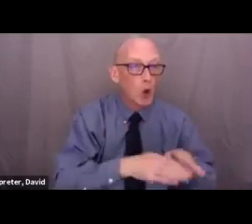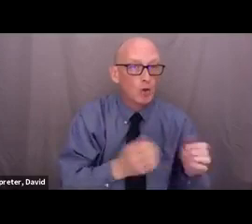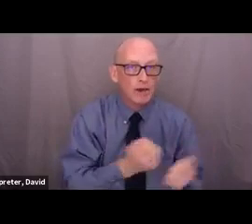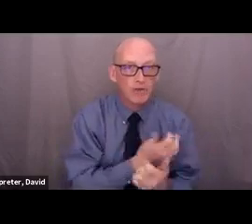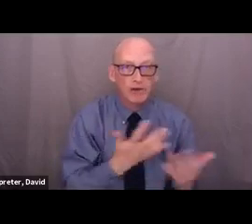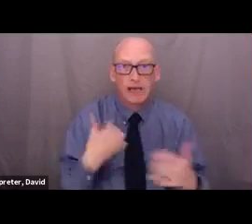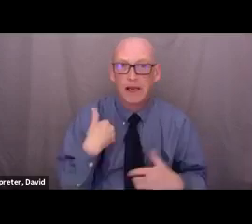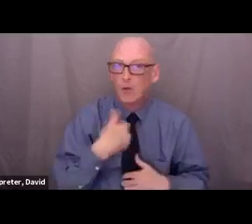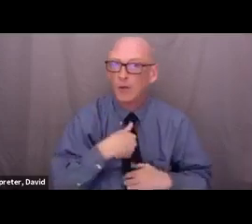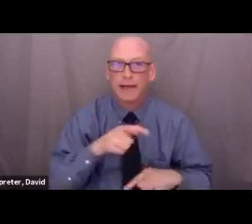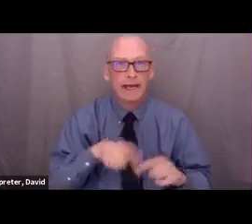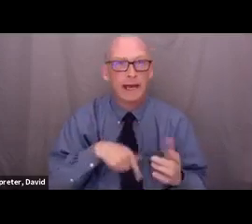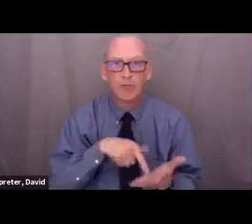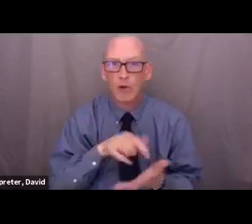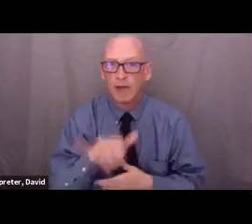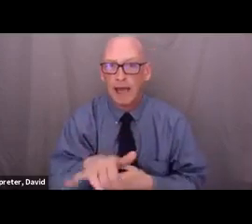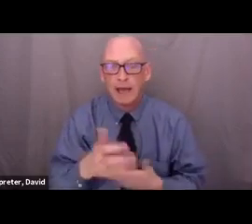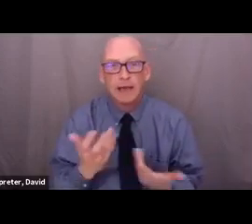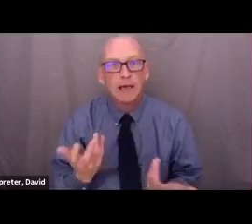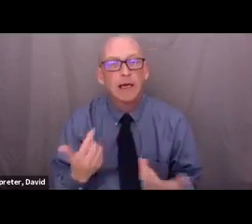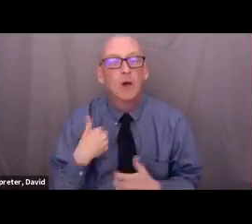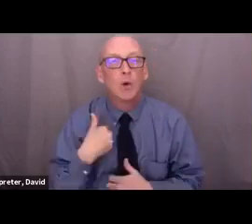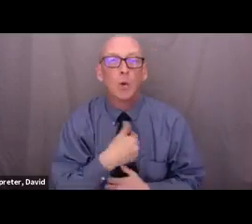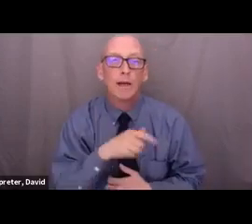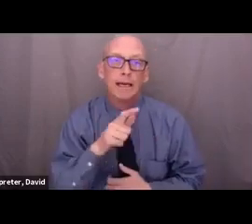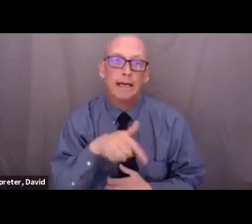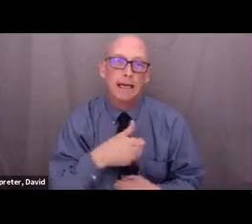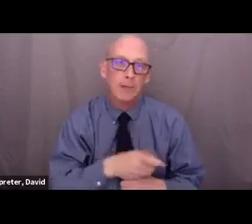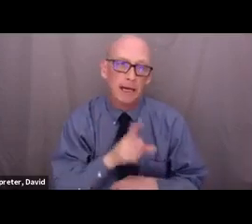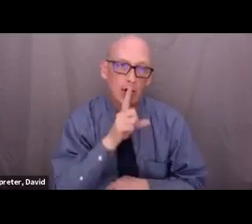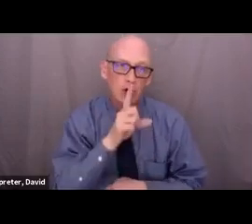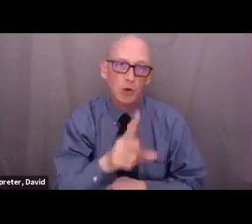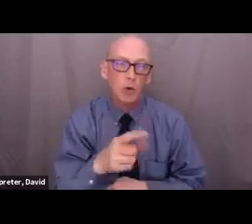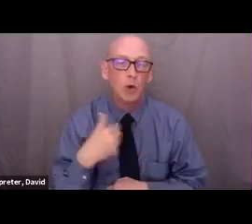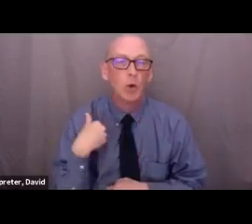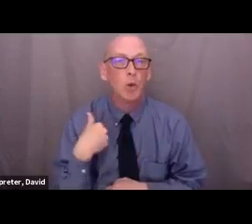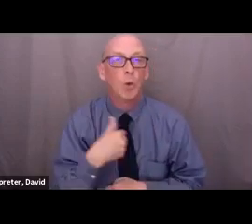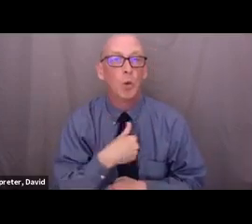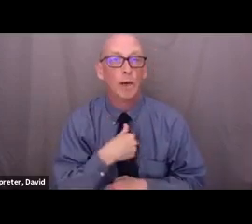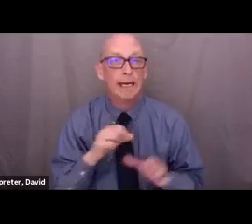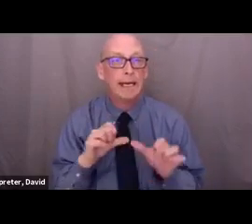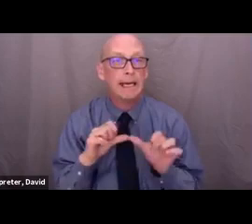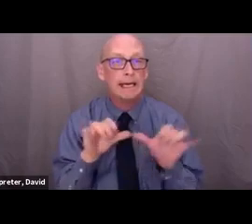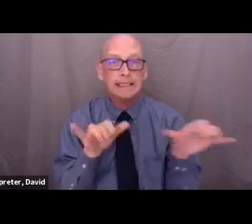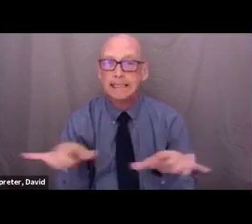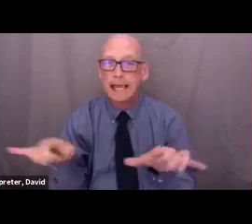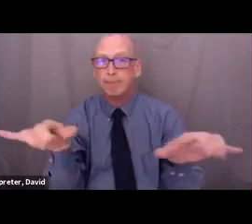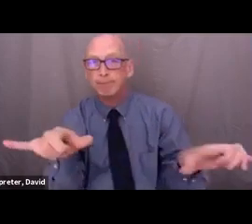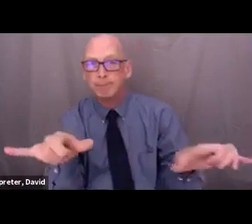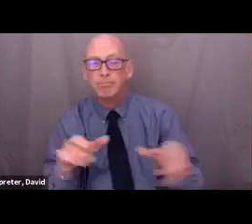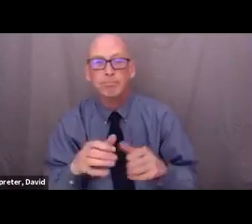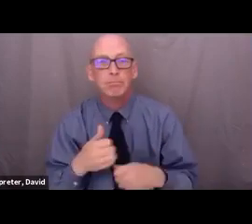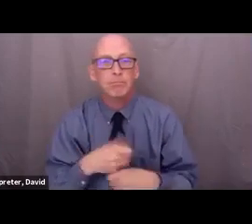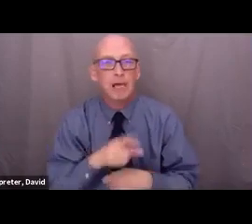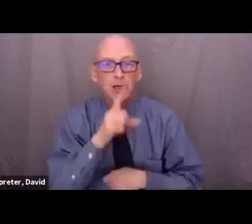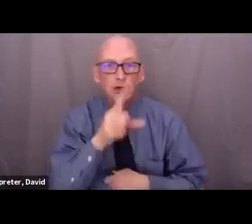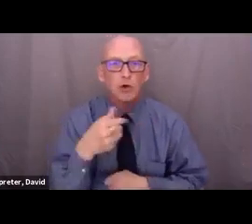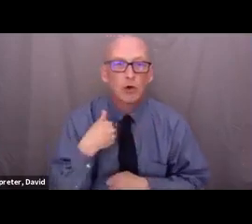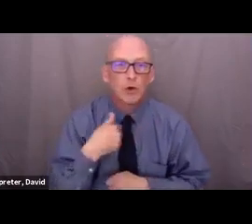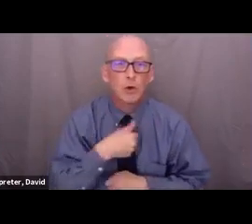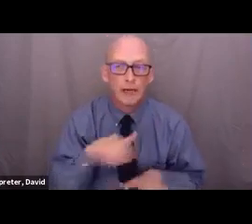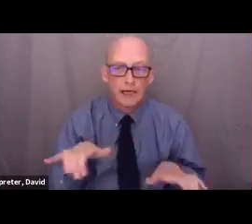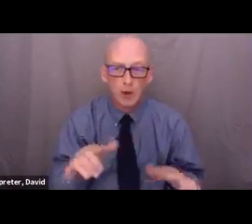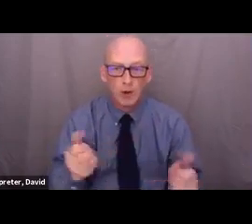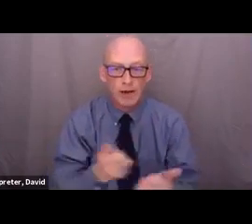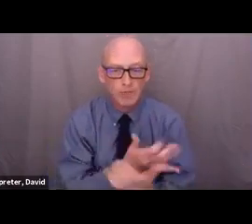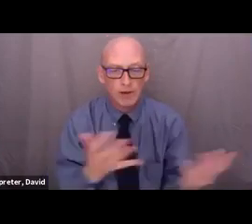different realms. We need to make sure that we are consistent, that we continue to make sure that we do the things we need to do